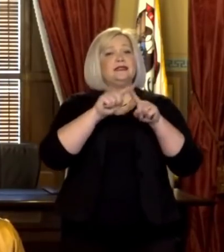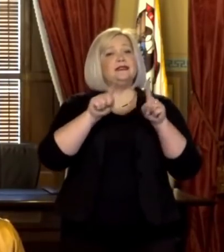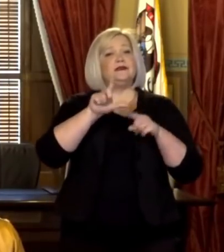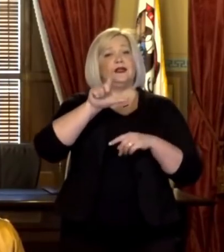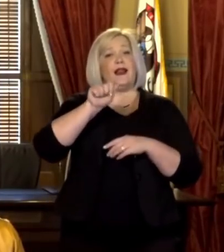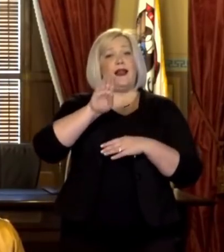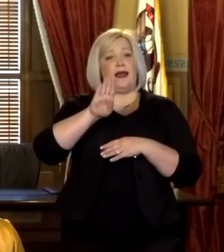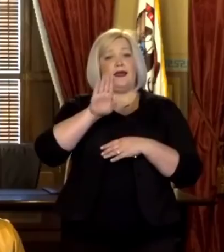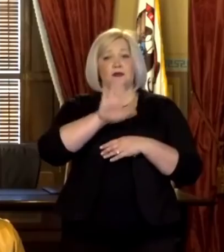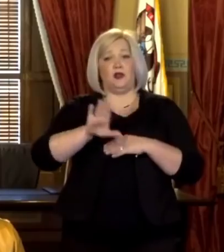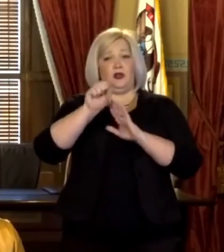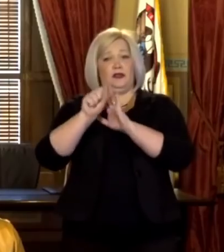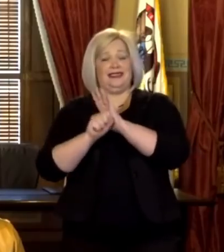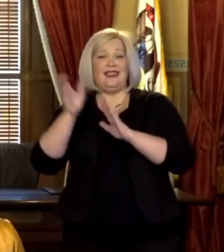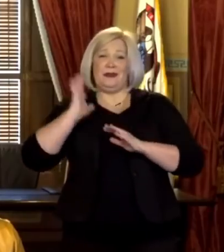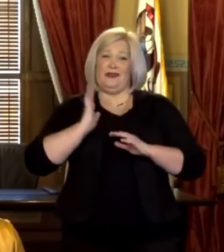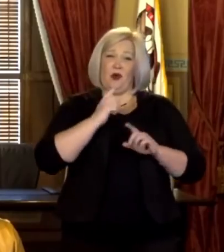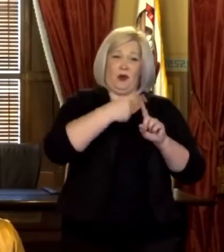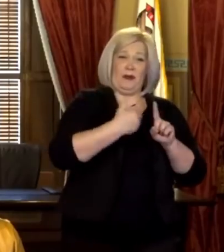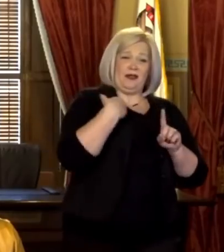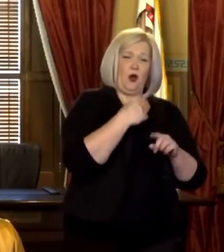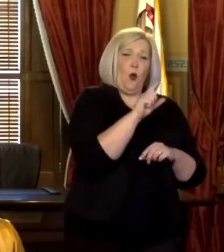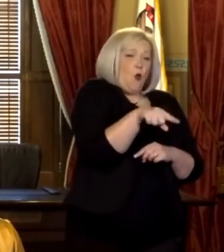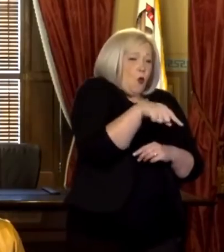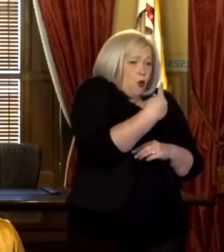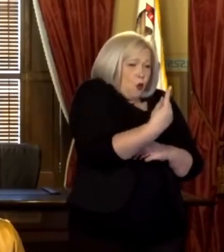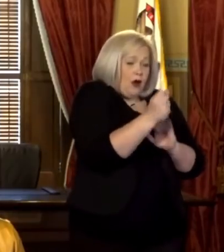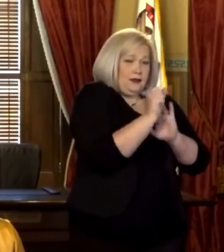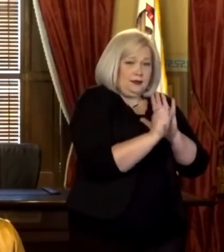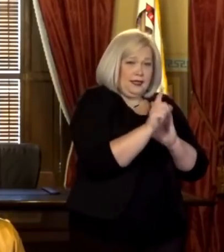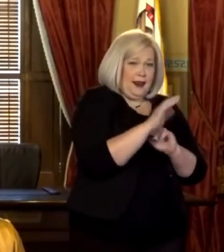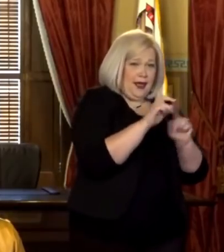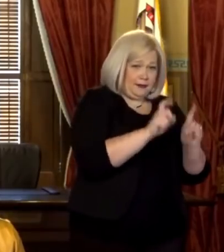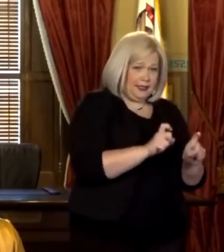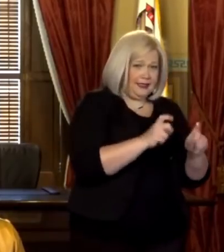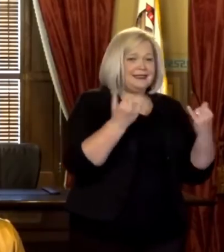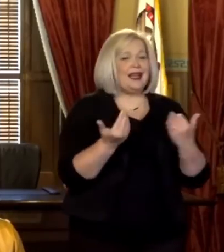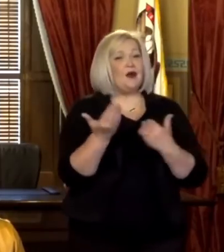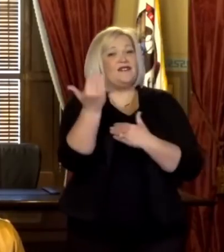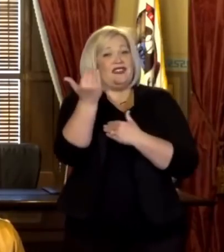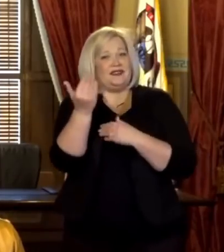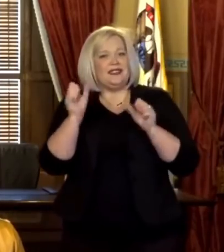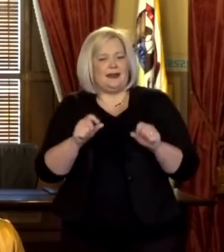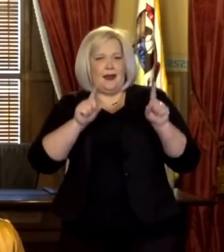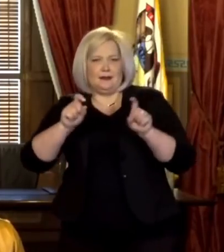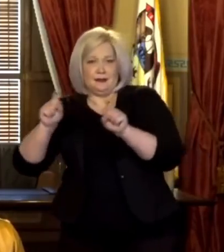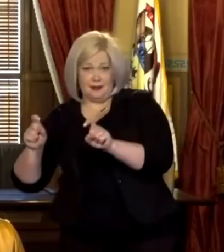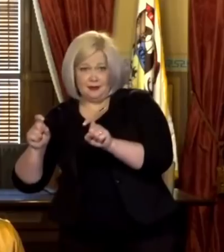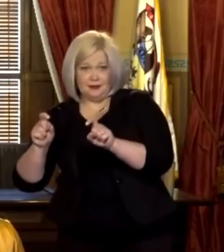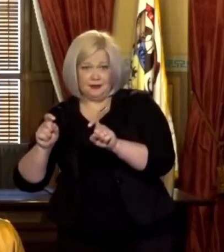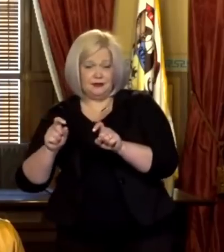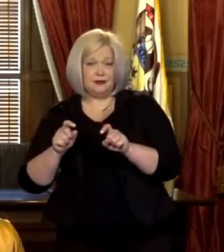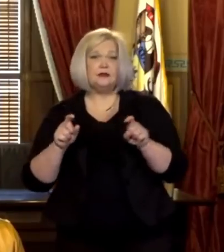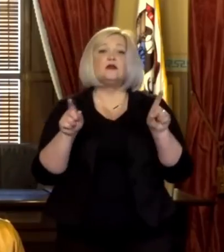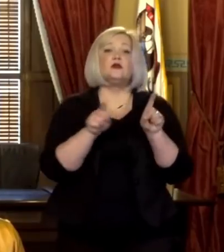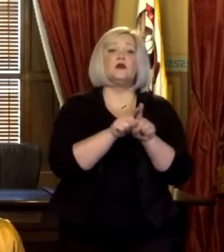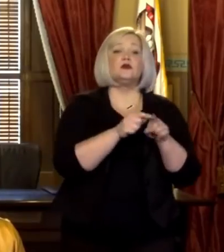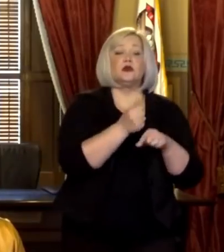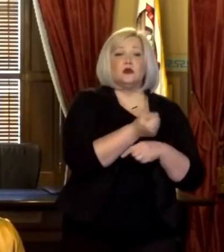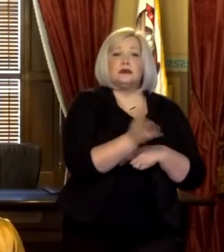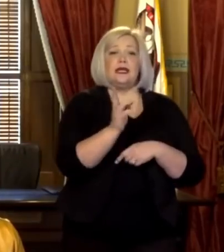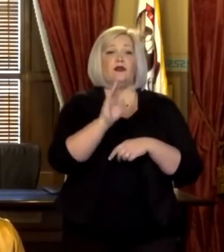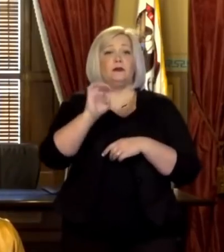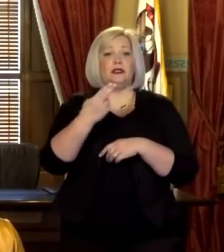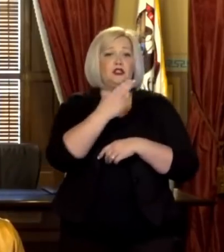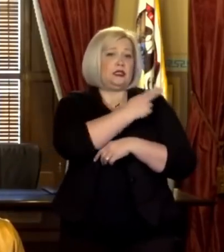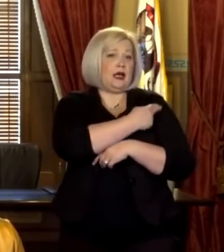these tests, as opposed to one about a month ago, our state laboratory. We've also learned that several Michigan hospitals, as